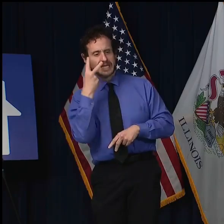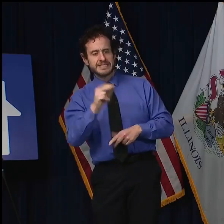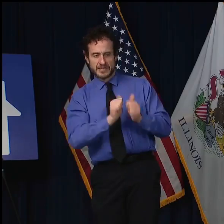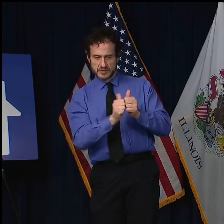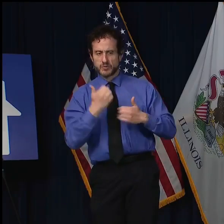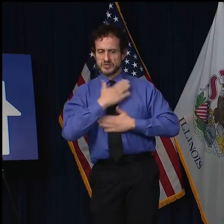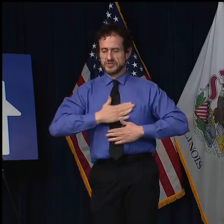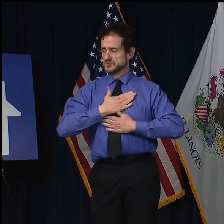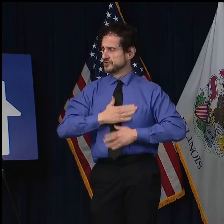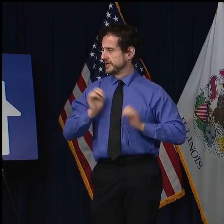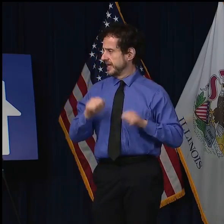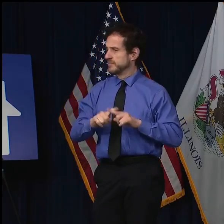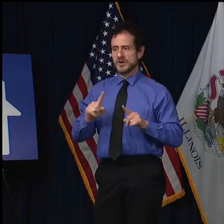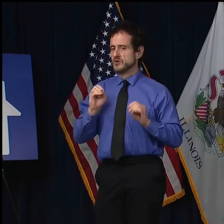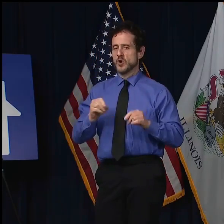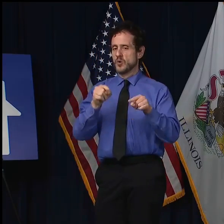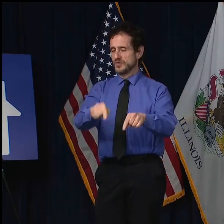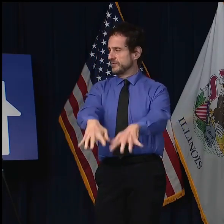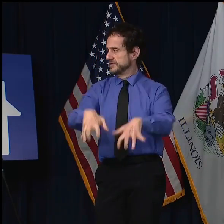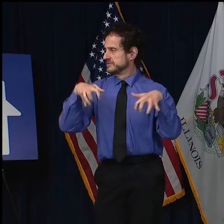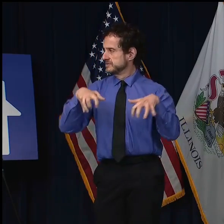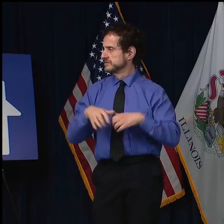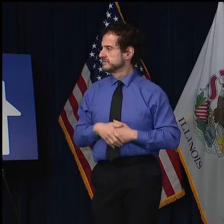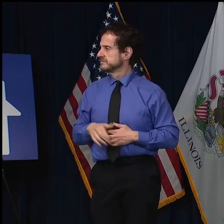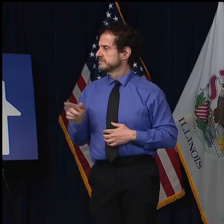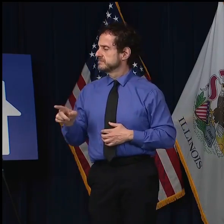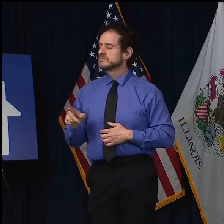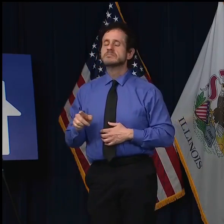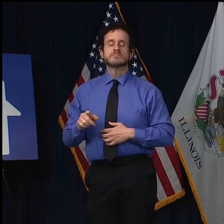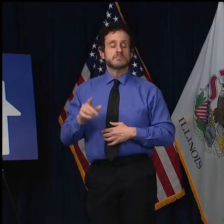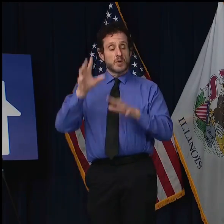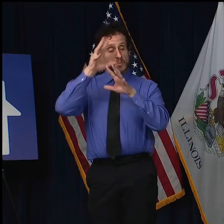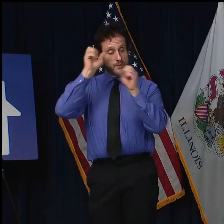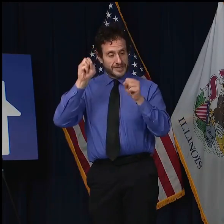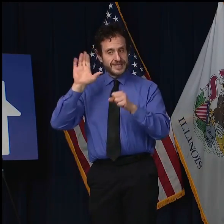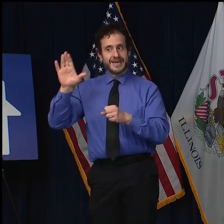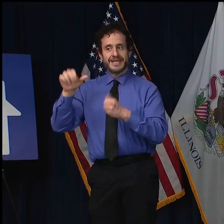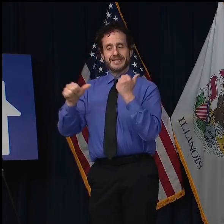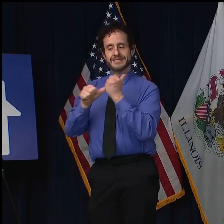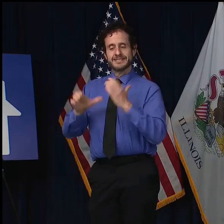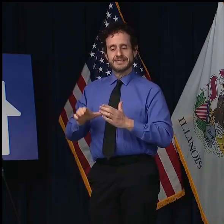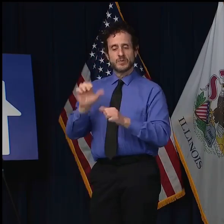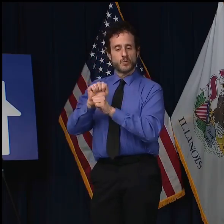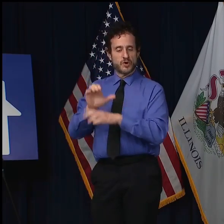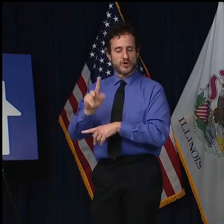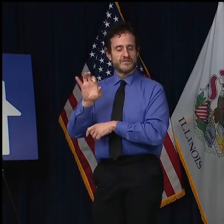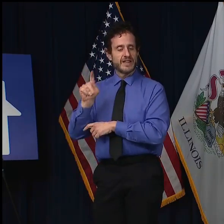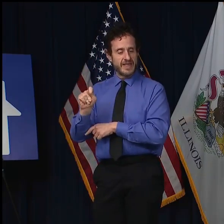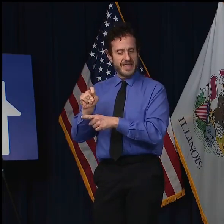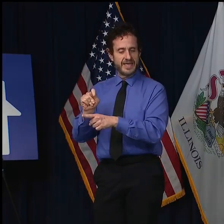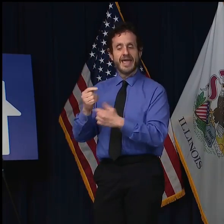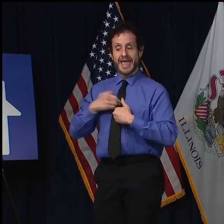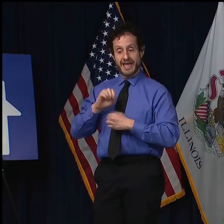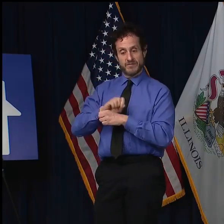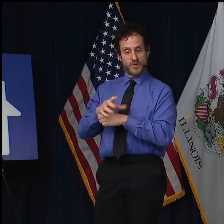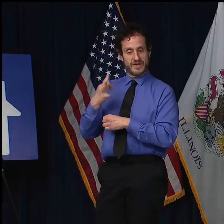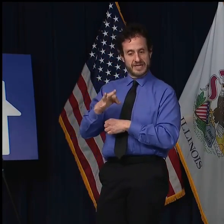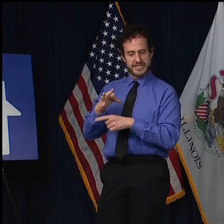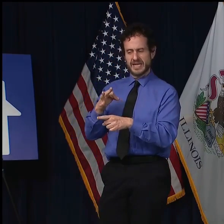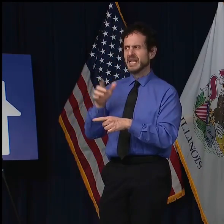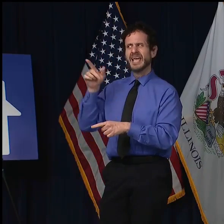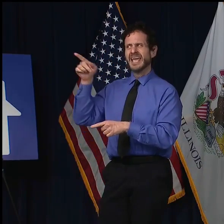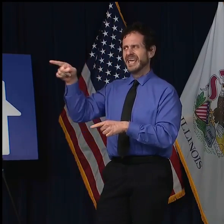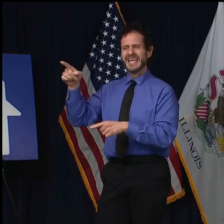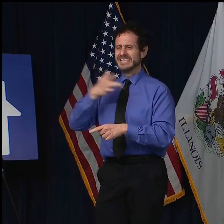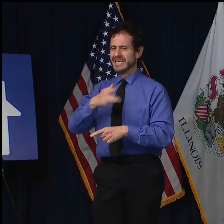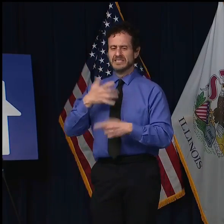Dave McKinney at WBEZ. A valet to President Trump has COVID-19. Given the president's reluctance to wear a mask, do you believe he should quarantine